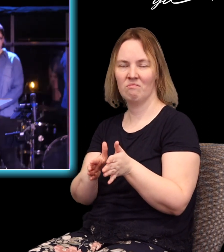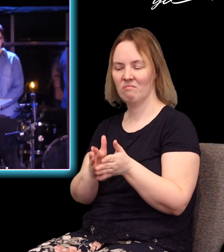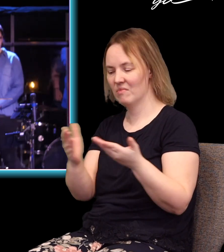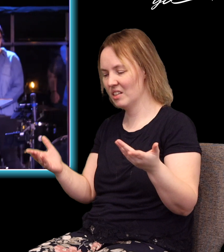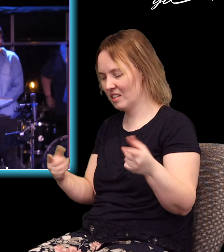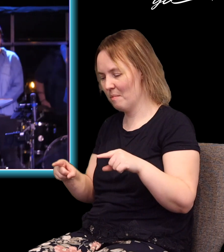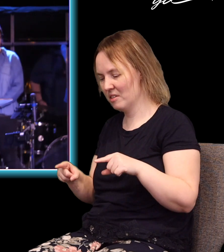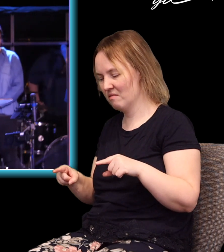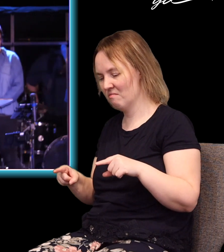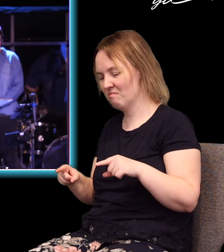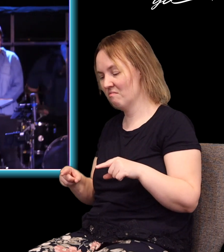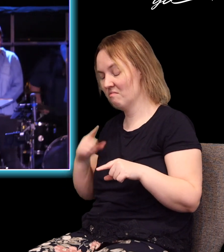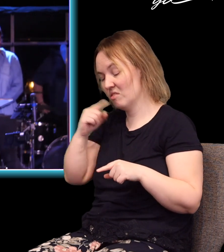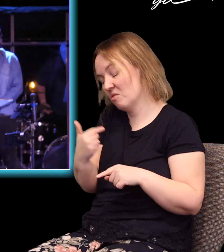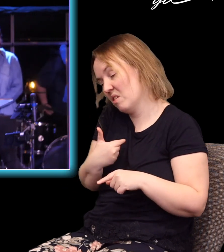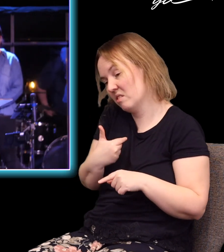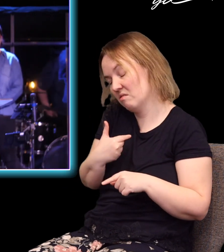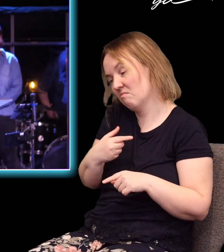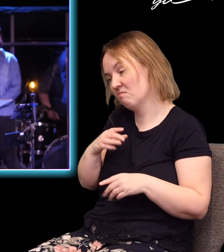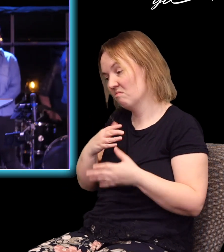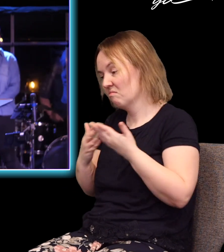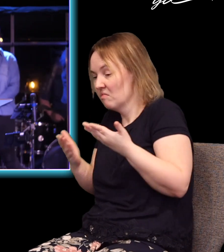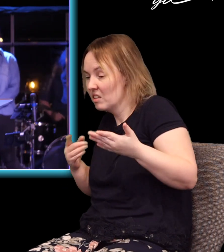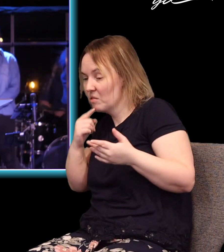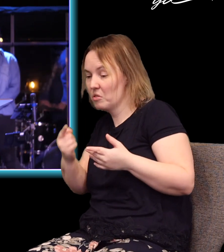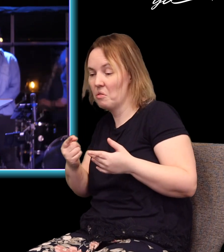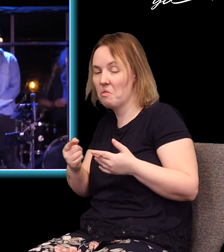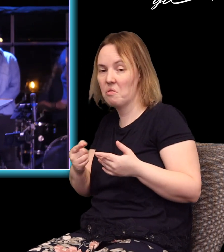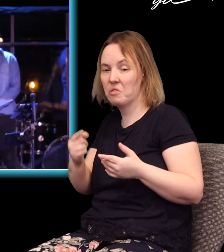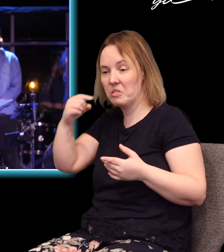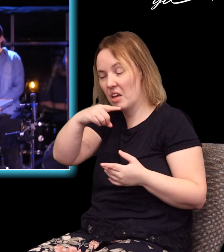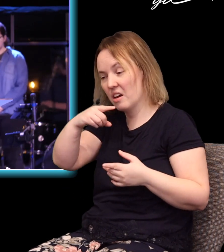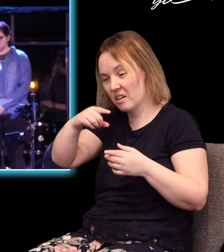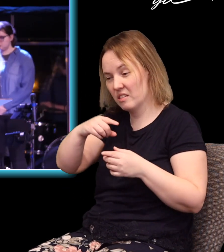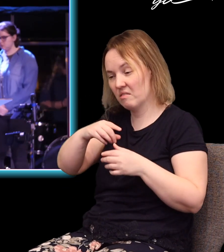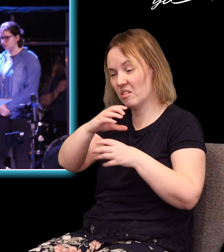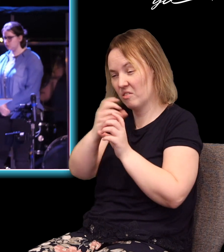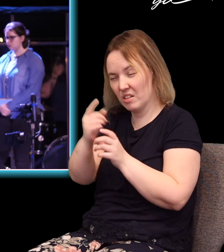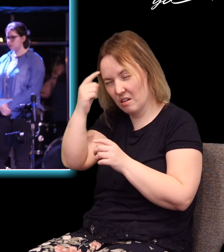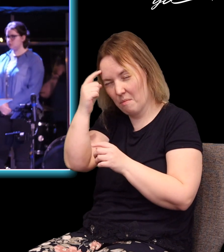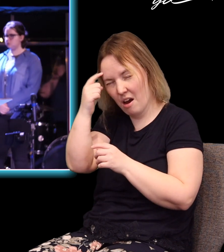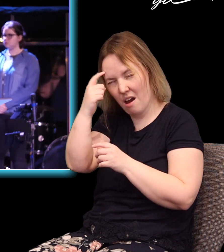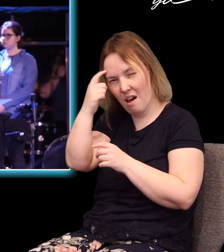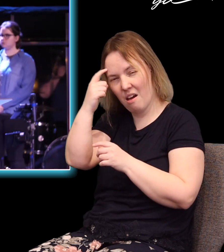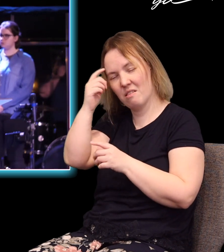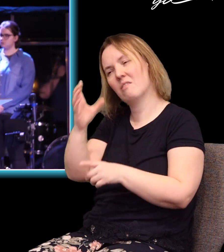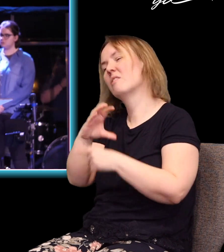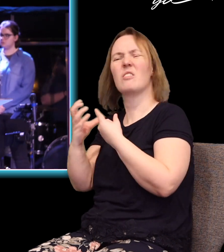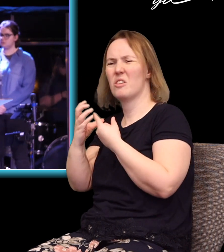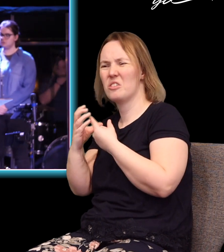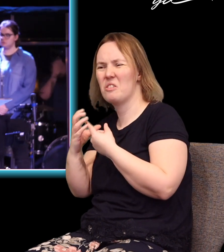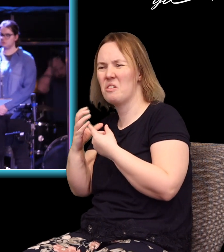things happen to us, by the things that we're told. Those lies form in our minds and our lives by the pains that we suffer, the culture we live in, our